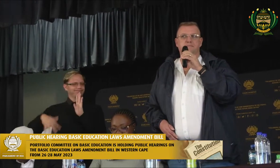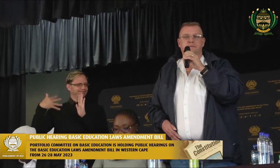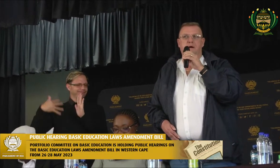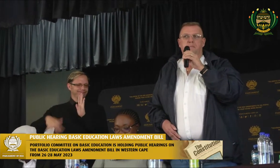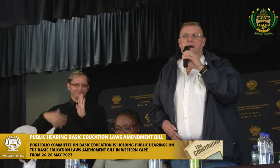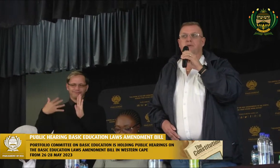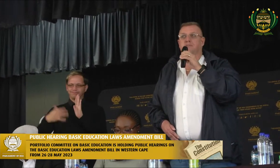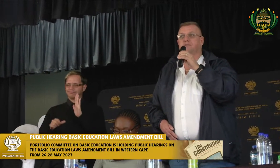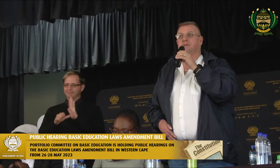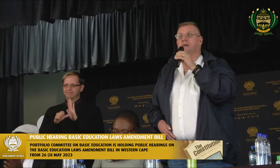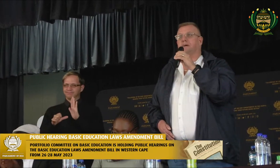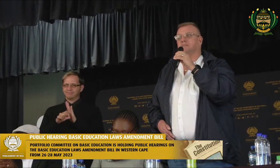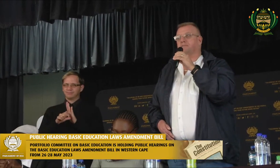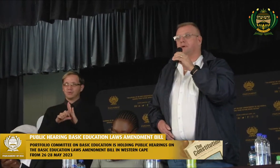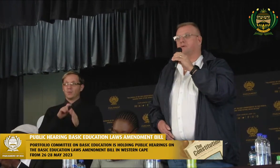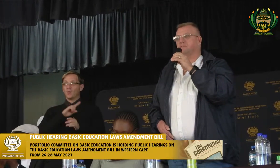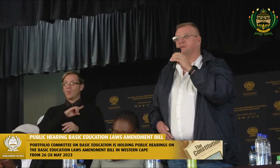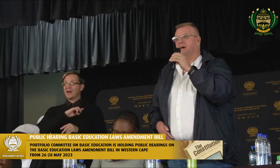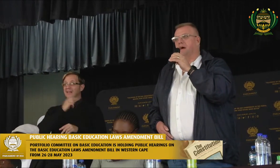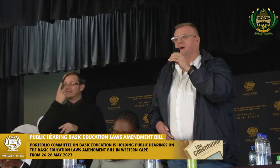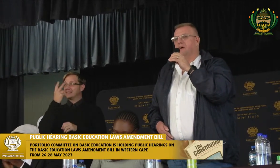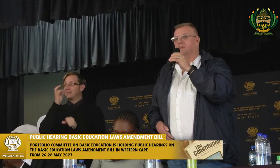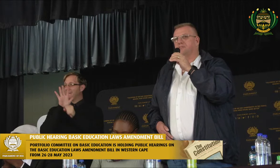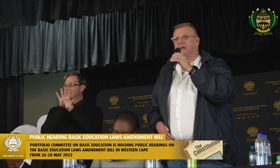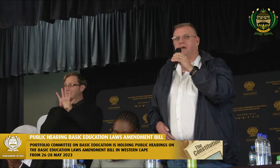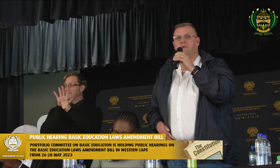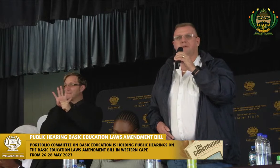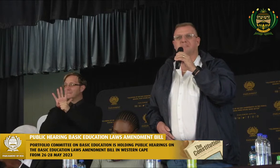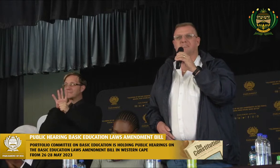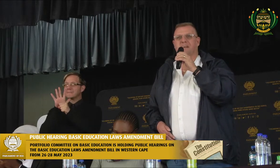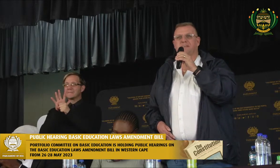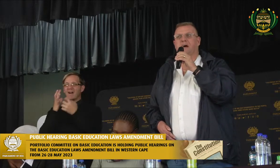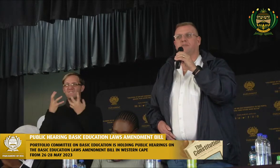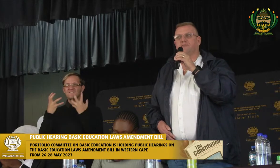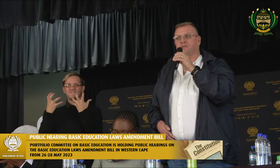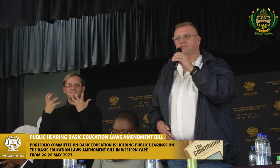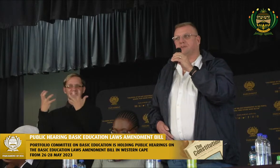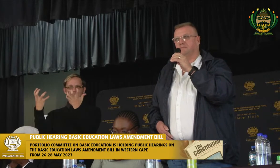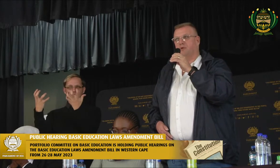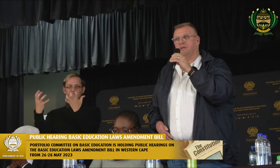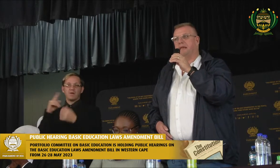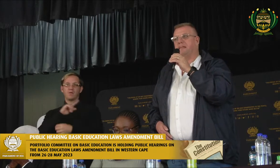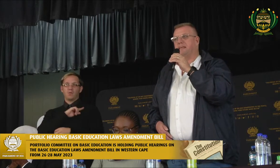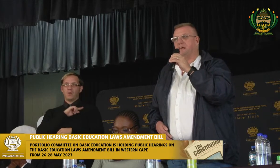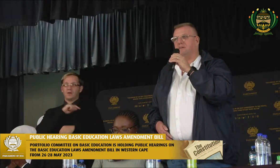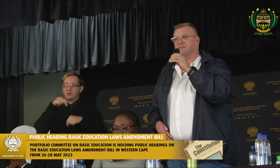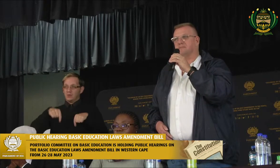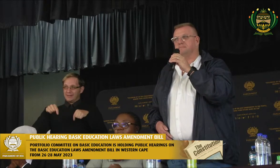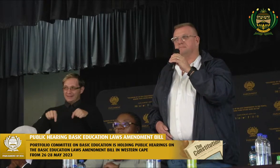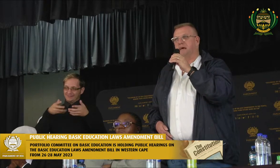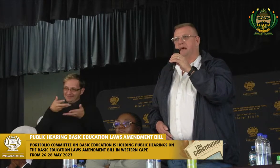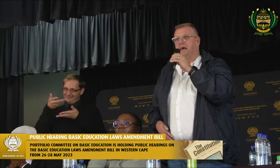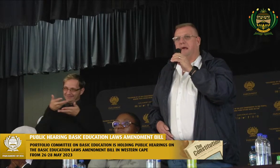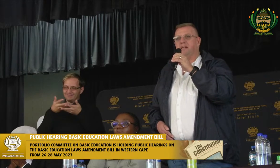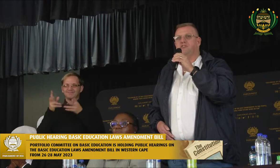importance by your turnout, because today we are discussing our future more than anything